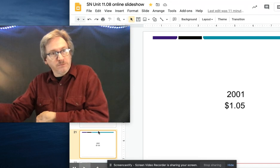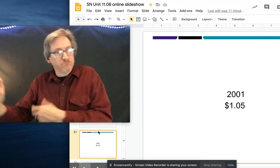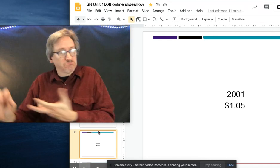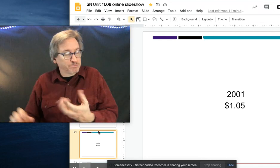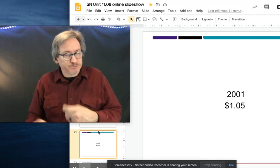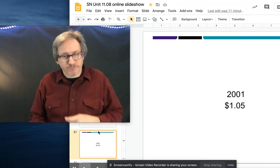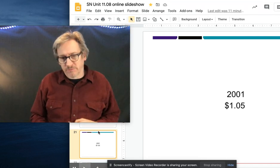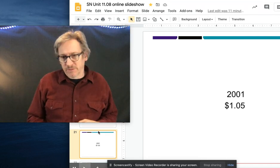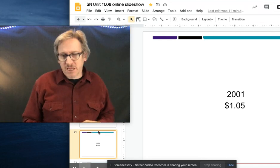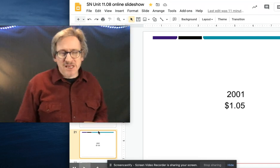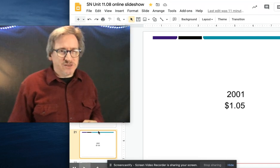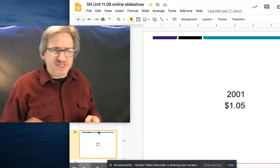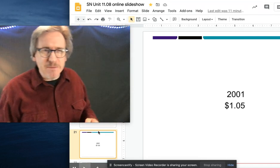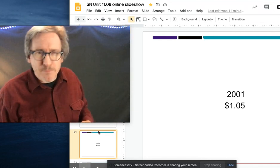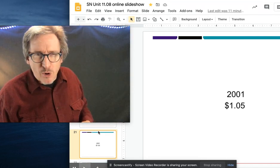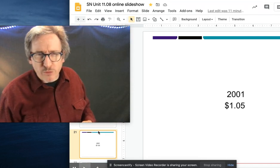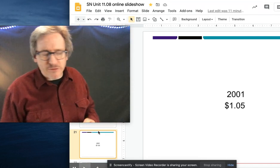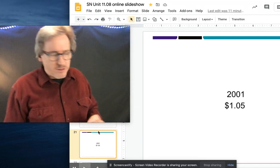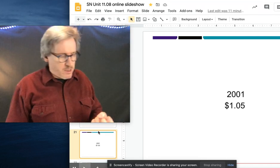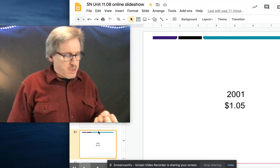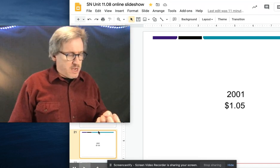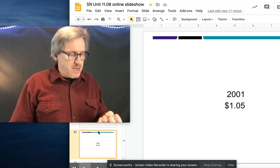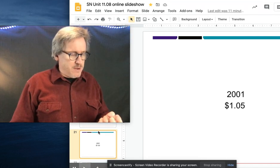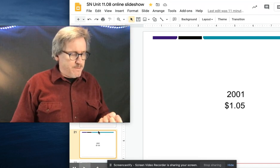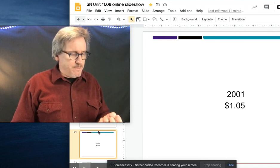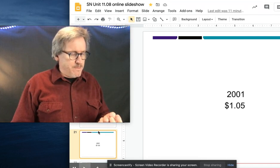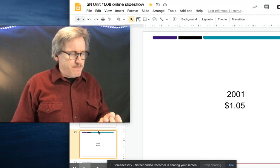2000. So I've seen both.